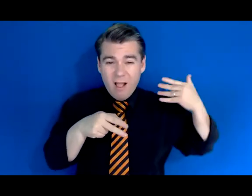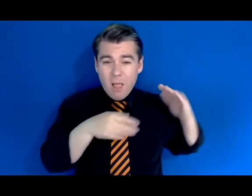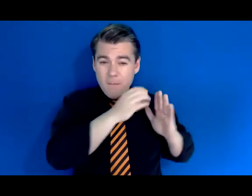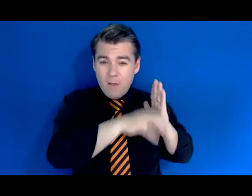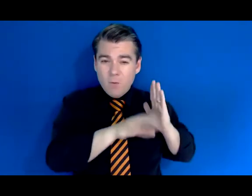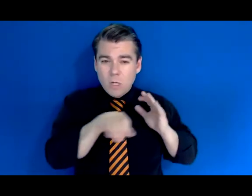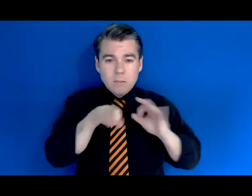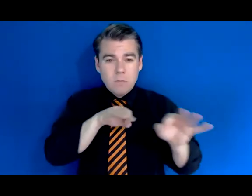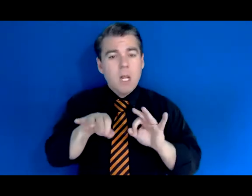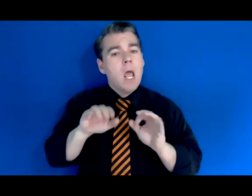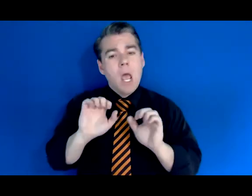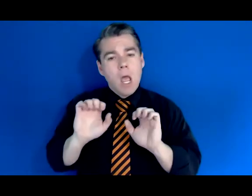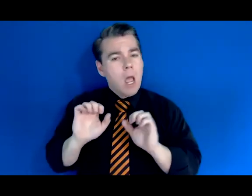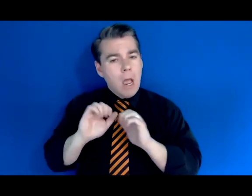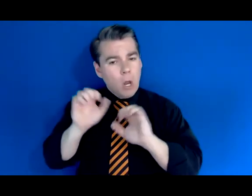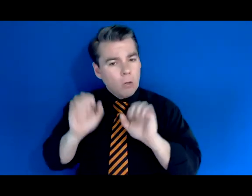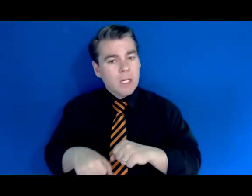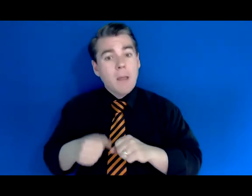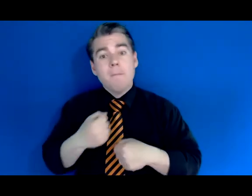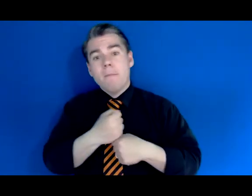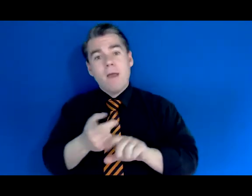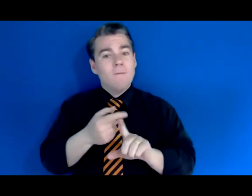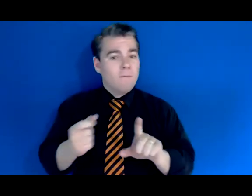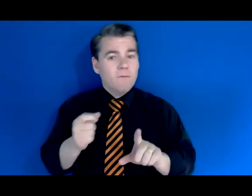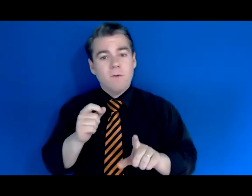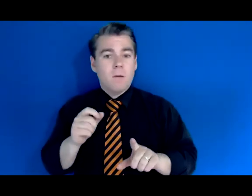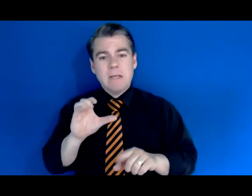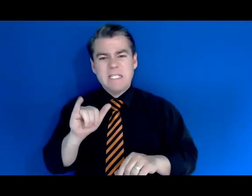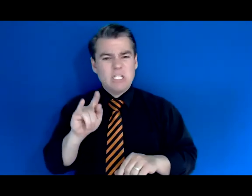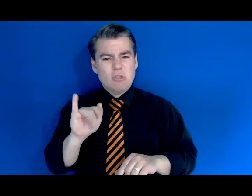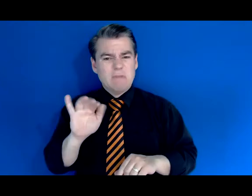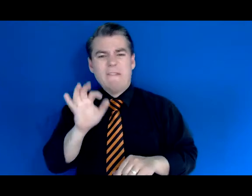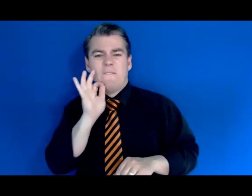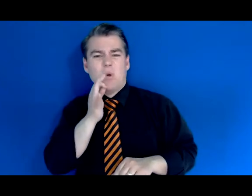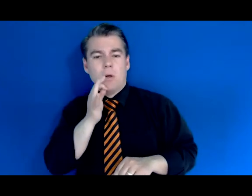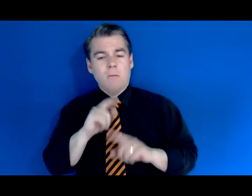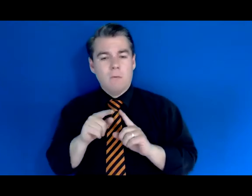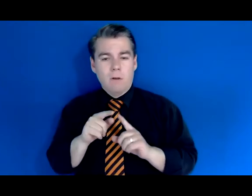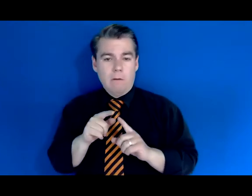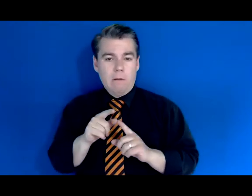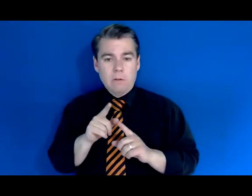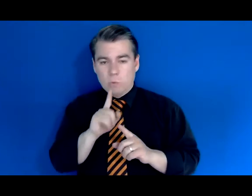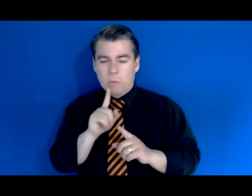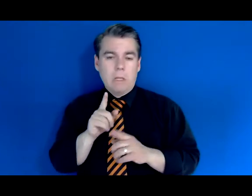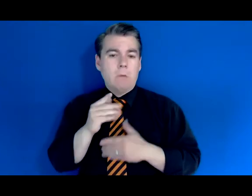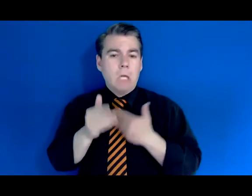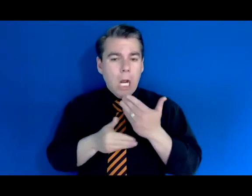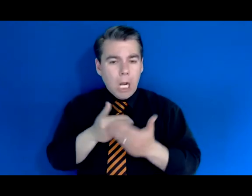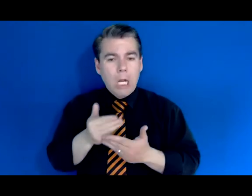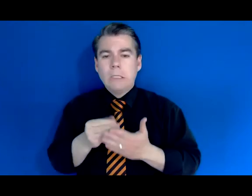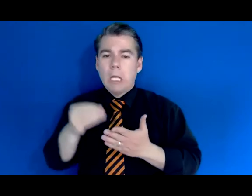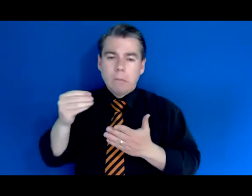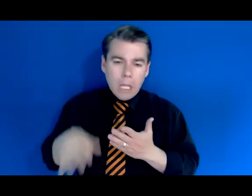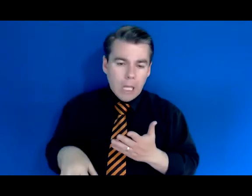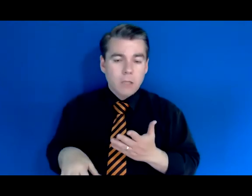can be made from citrus fruits, but that it's tedious and expensive process. Even so,